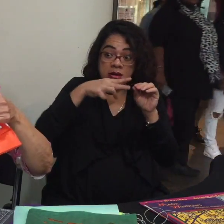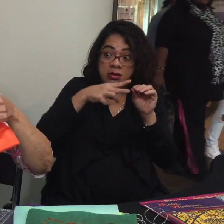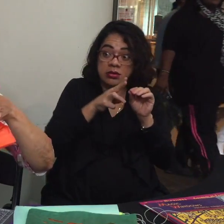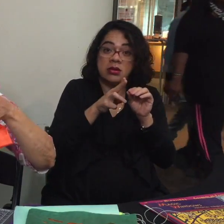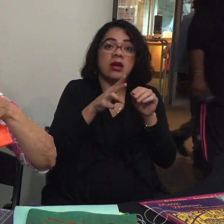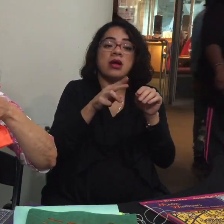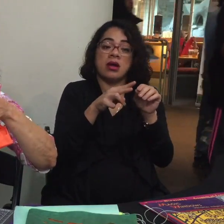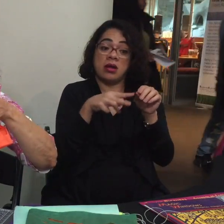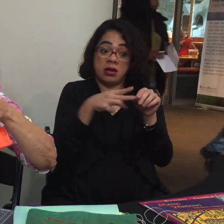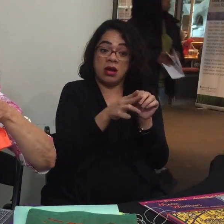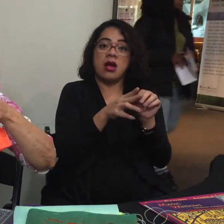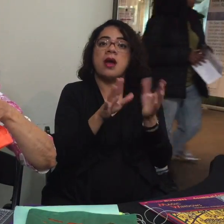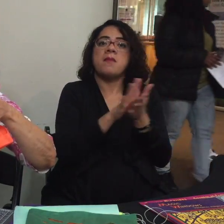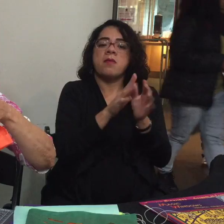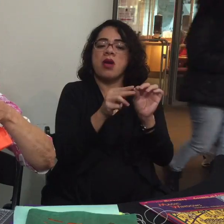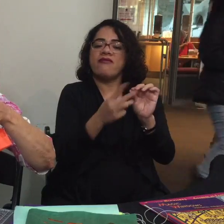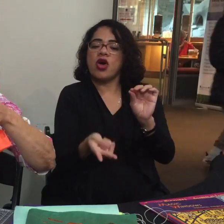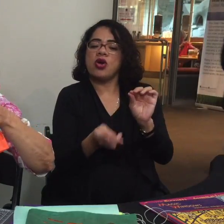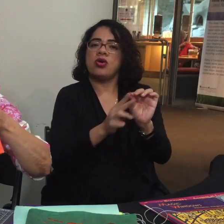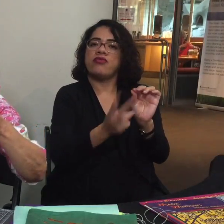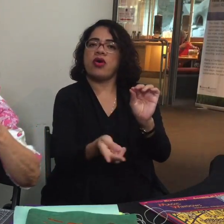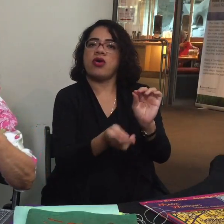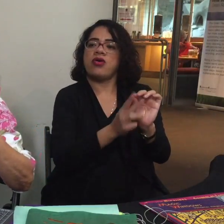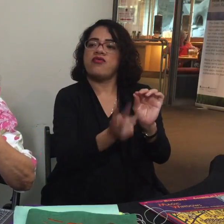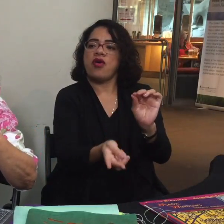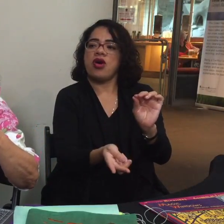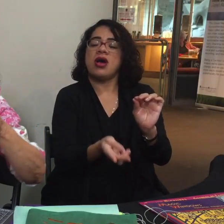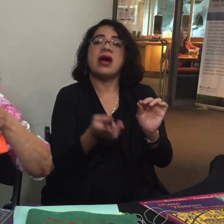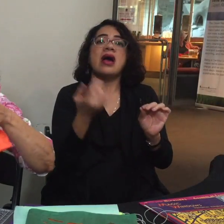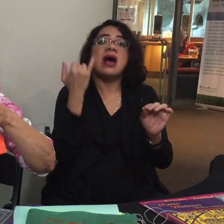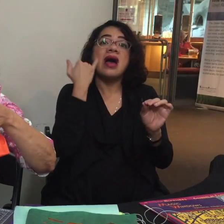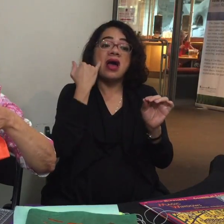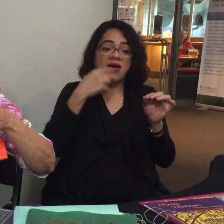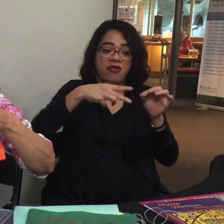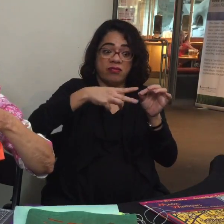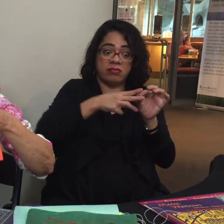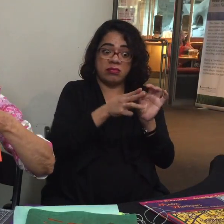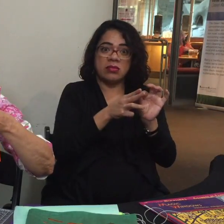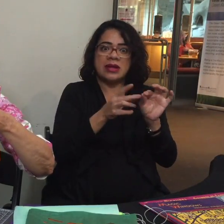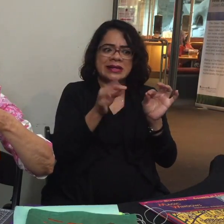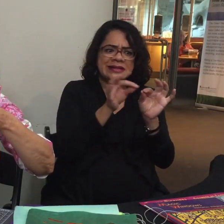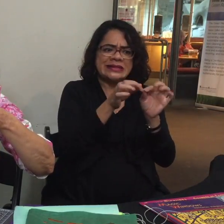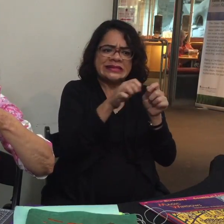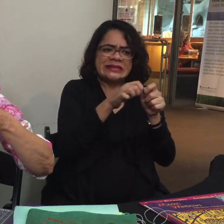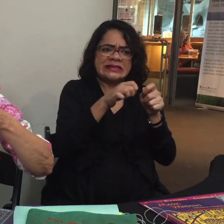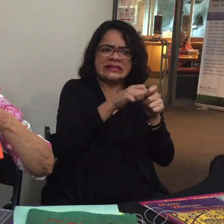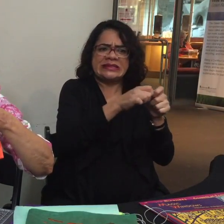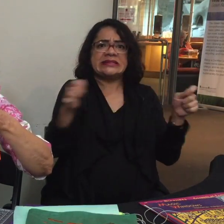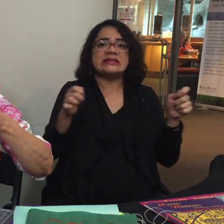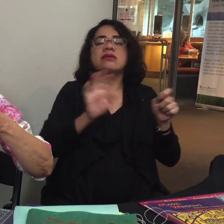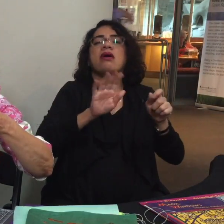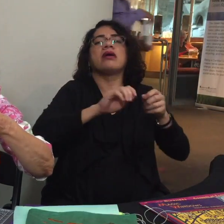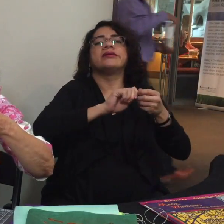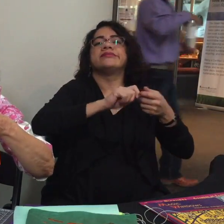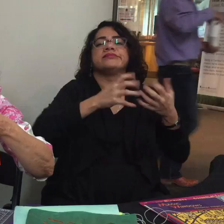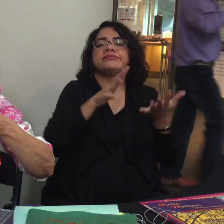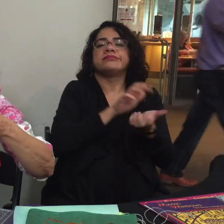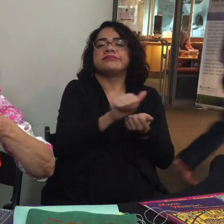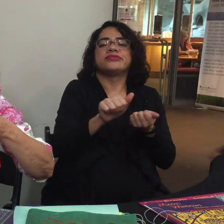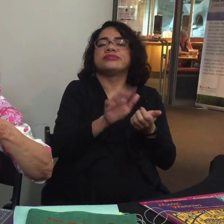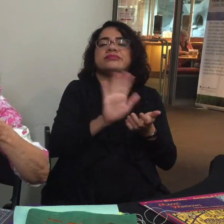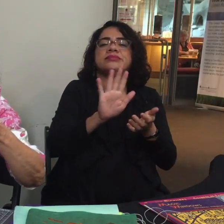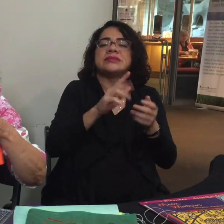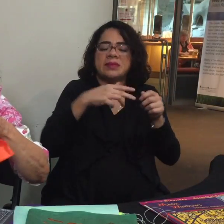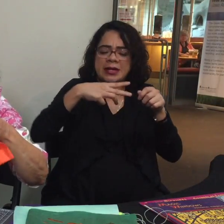just falls away. Because if it's still attached and you start to pull on it, it could tear the paper. It's very hard to control a